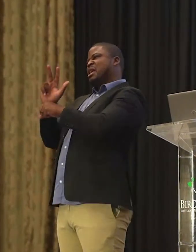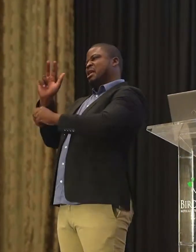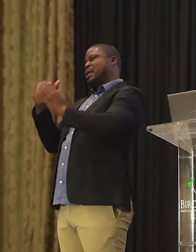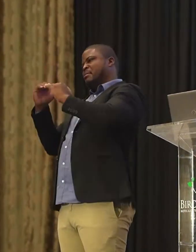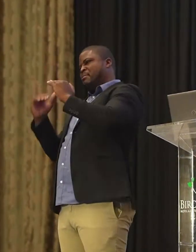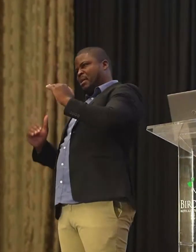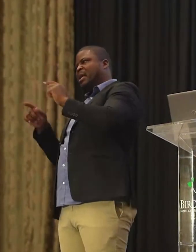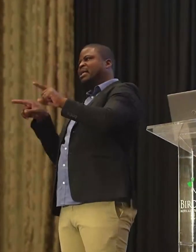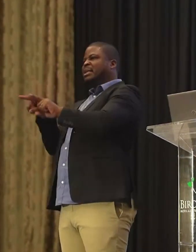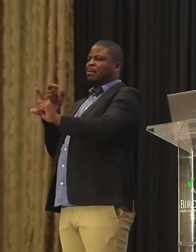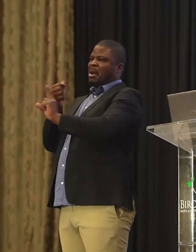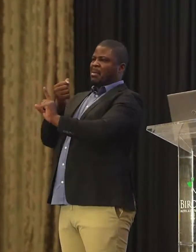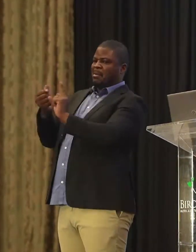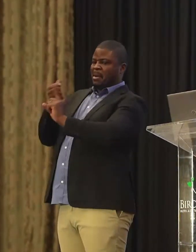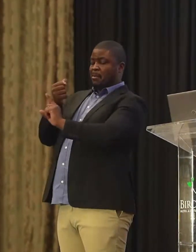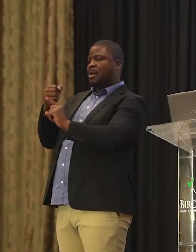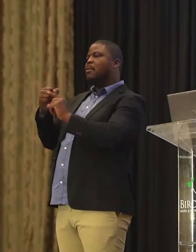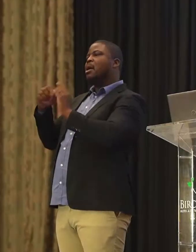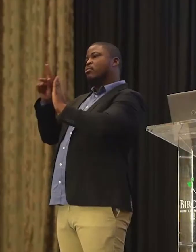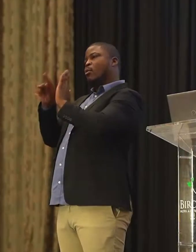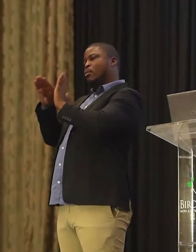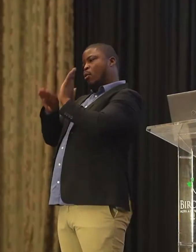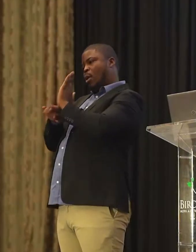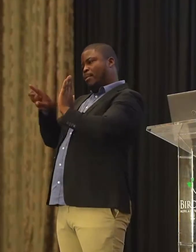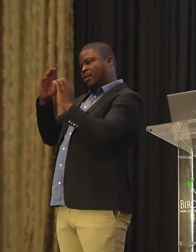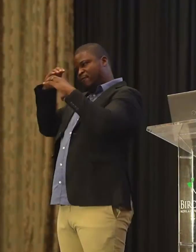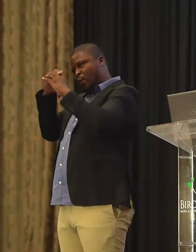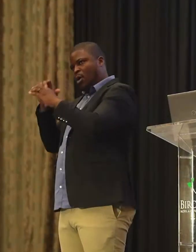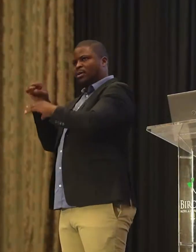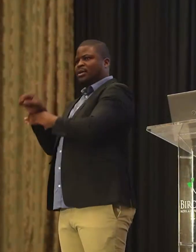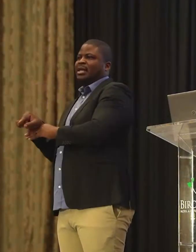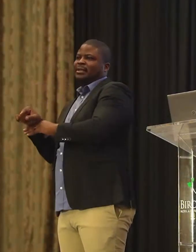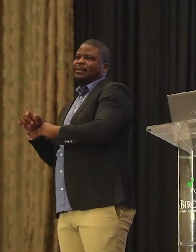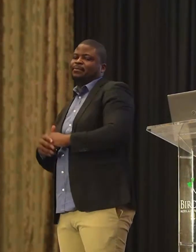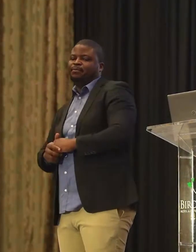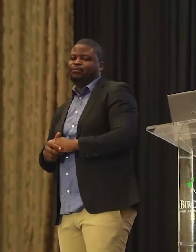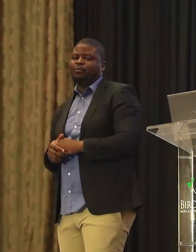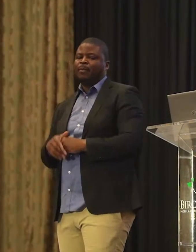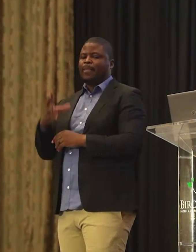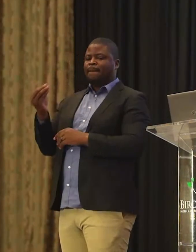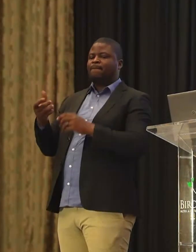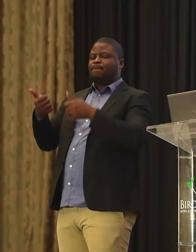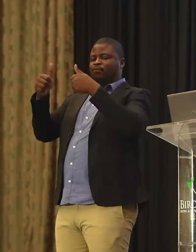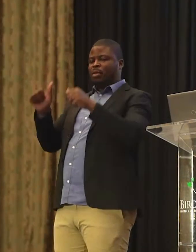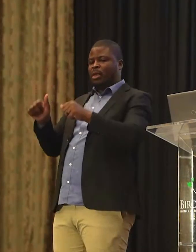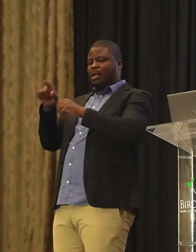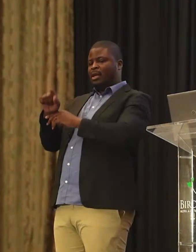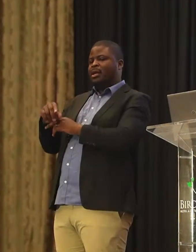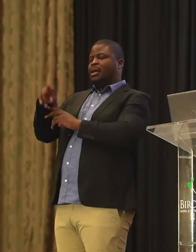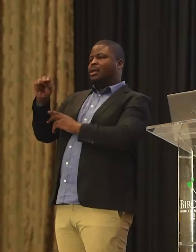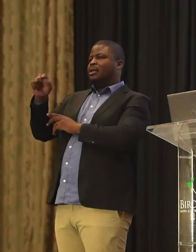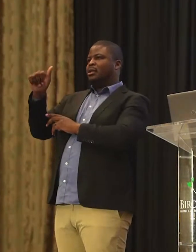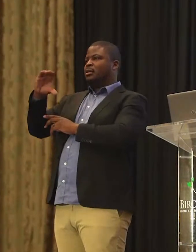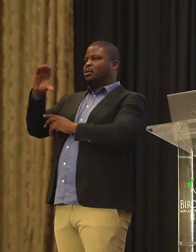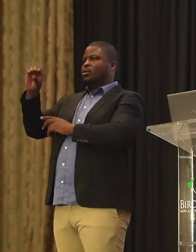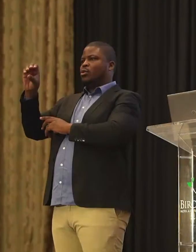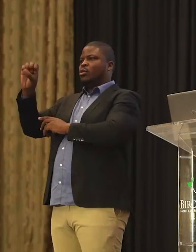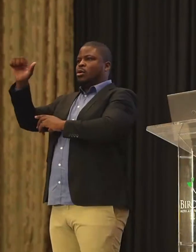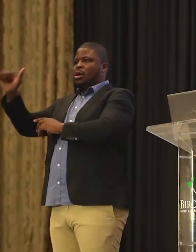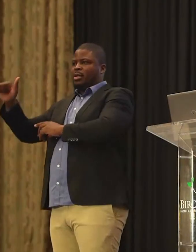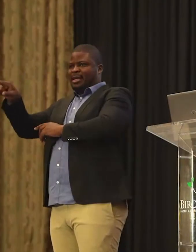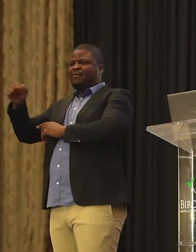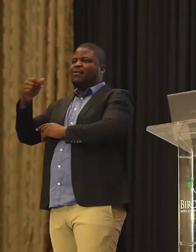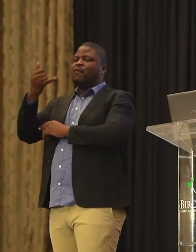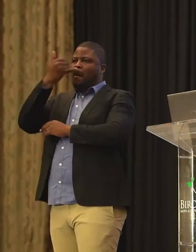And then we've got the PWOD program, which ensures that it's implemented in 8 districts, offering harm reduction services as well as